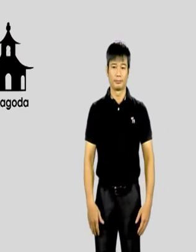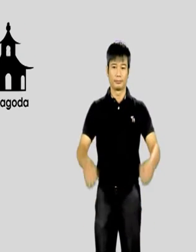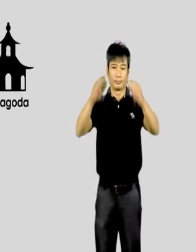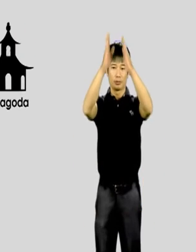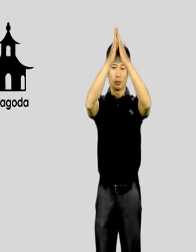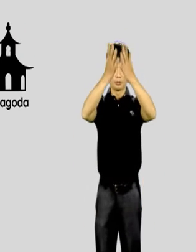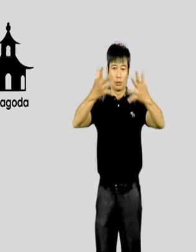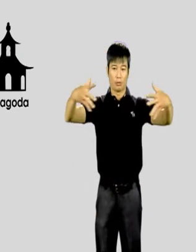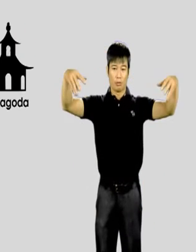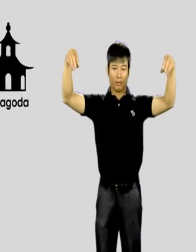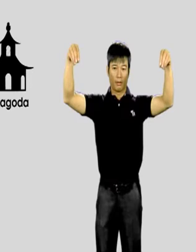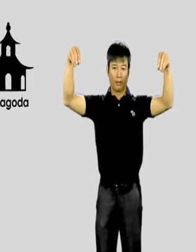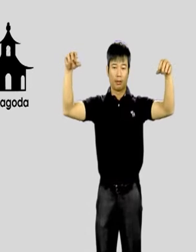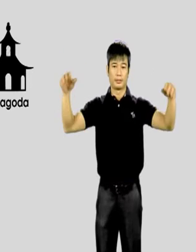This is the icon for a pagoda.